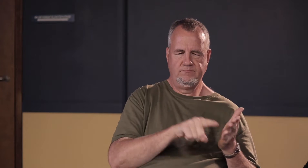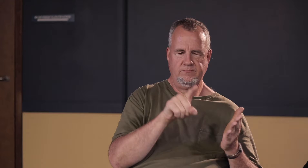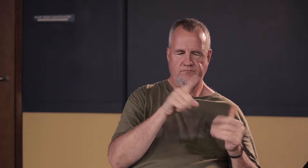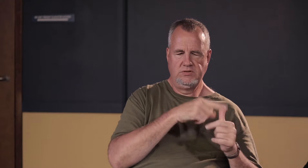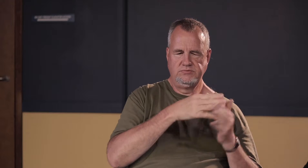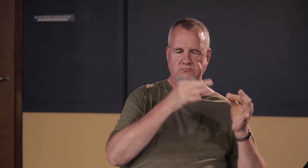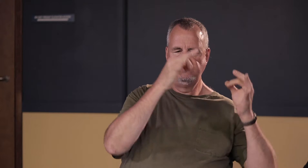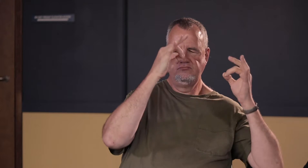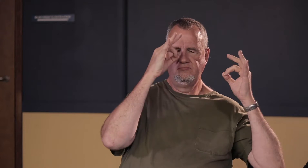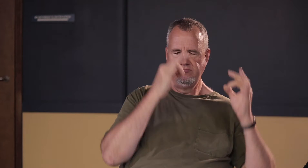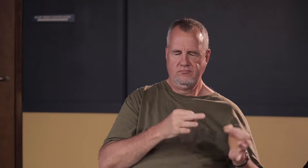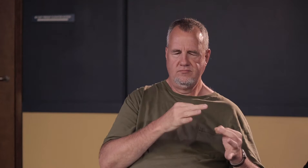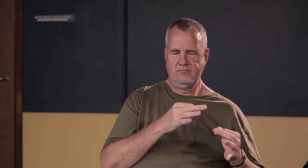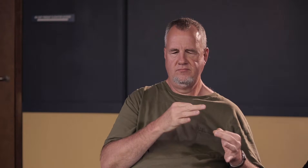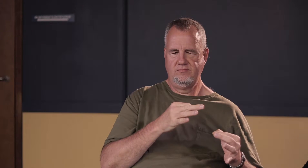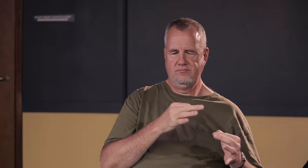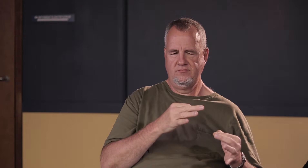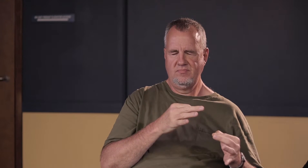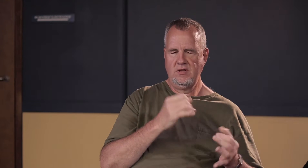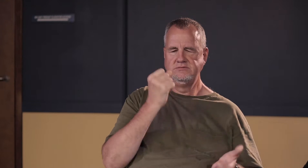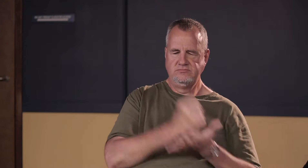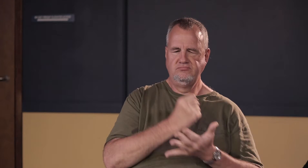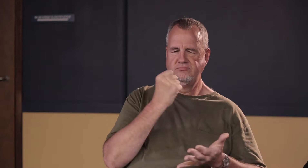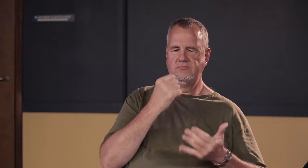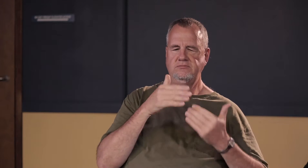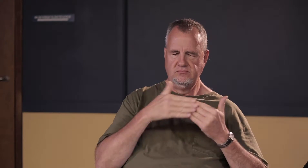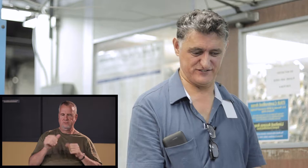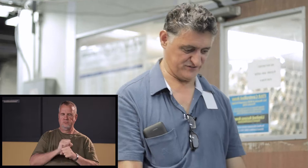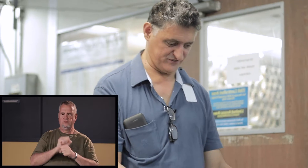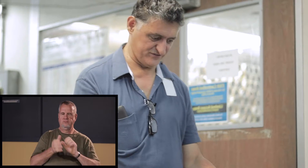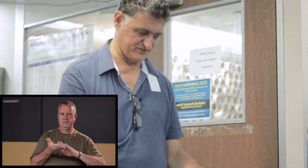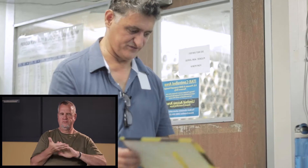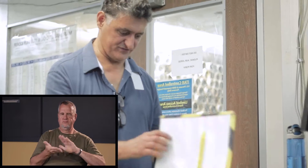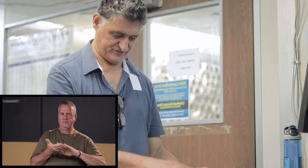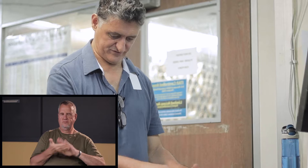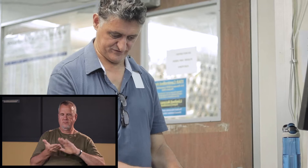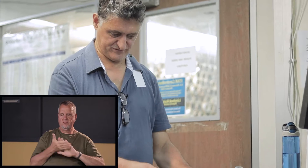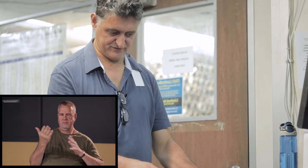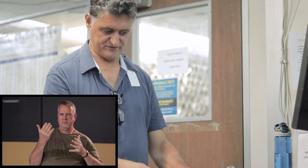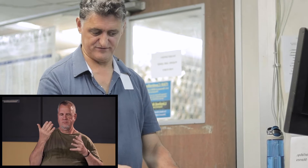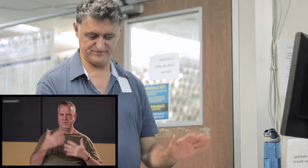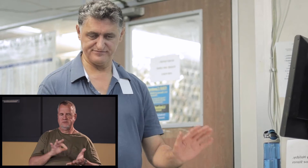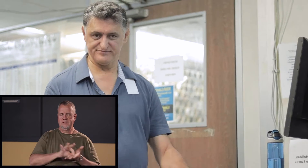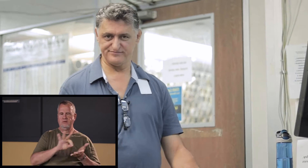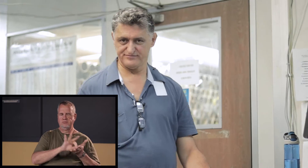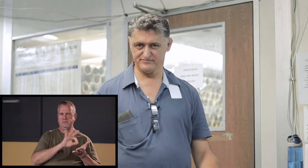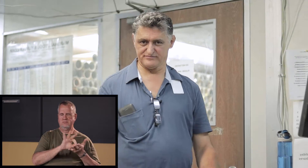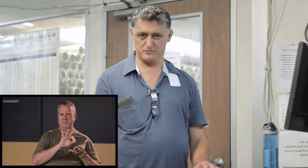And it's very important that once I start on a work order that I'll have my first part checked. And once I